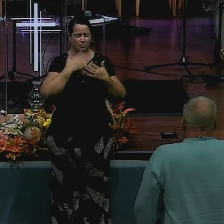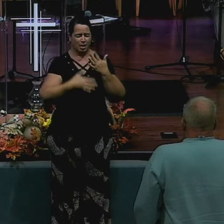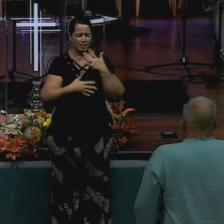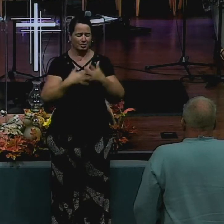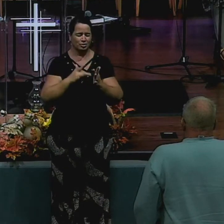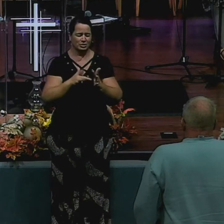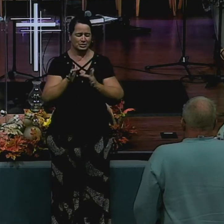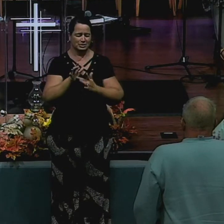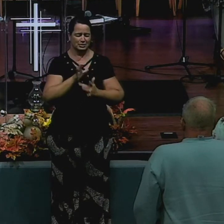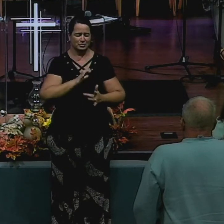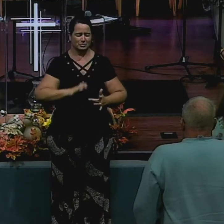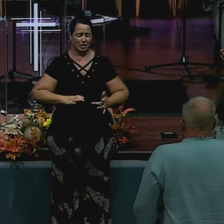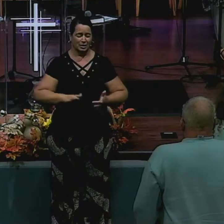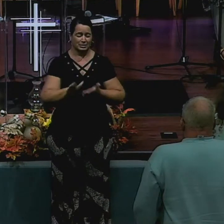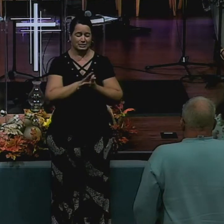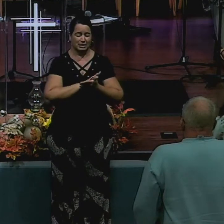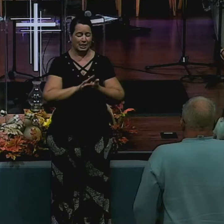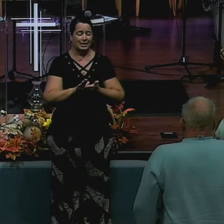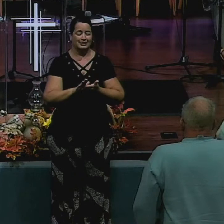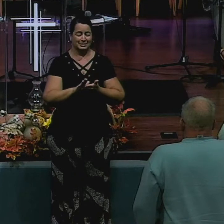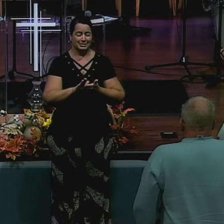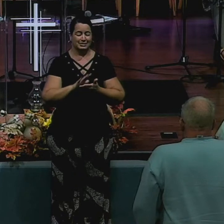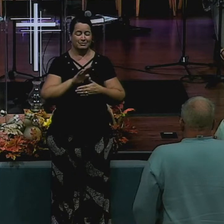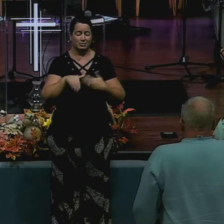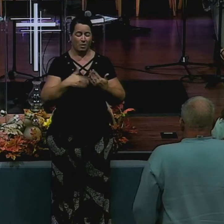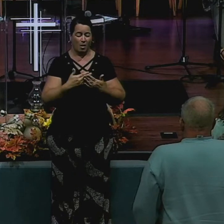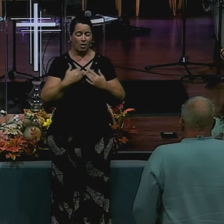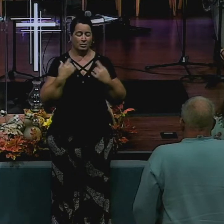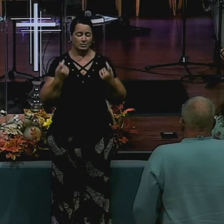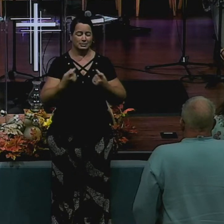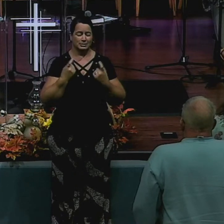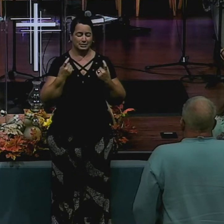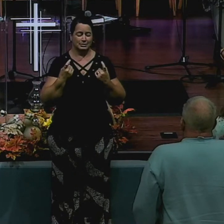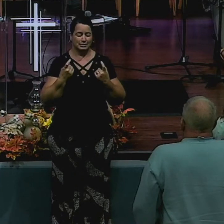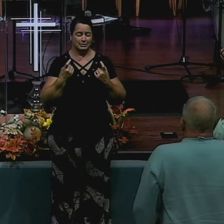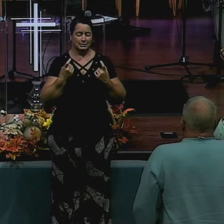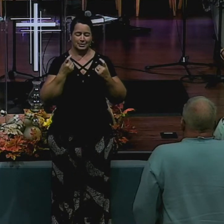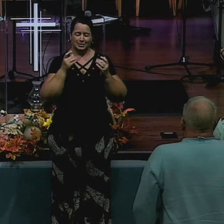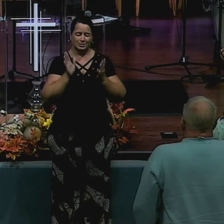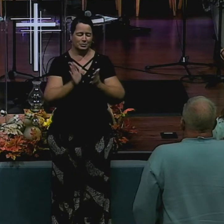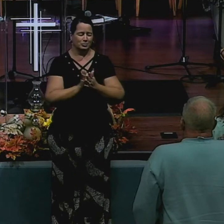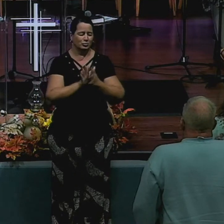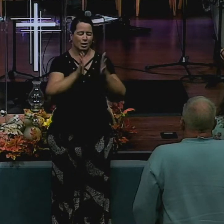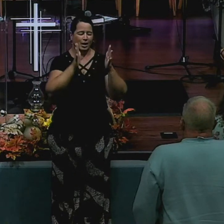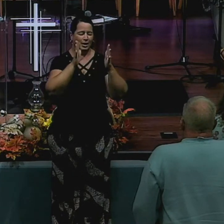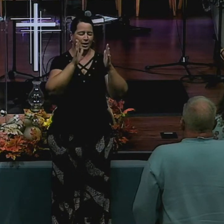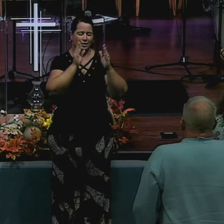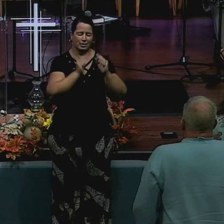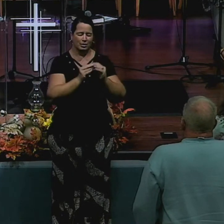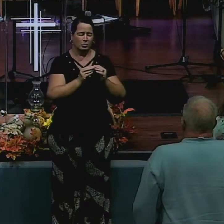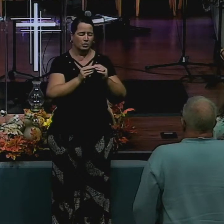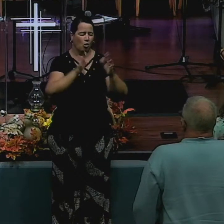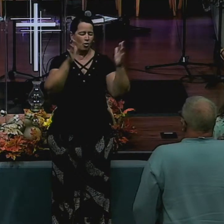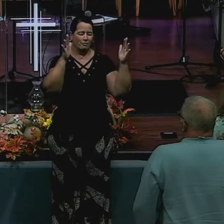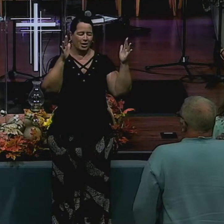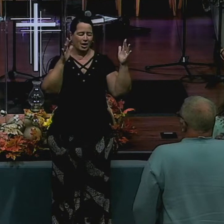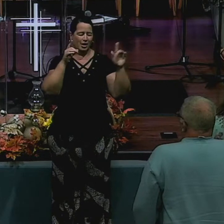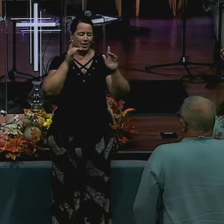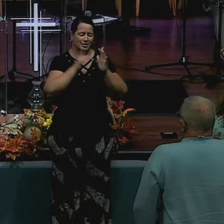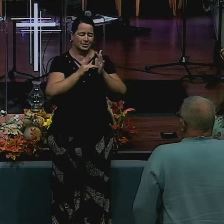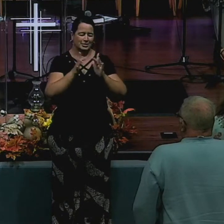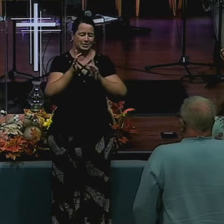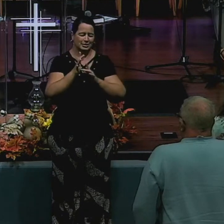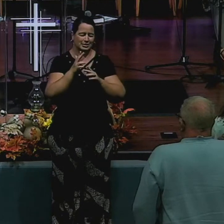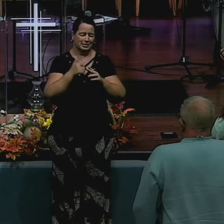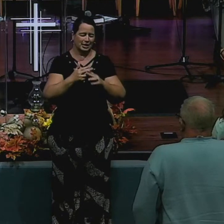Jesus Christ, yes, that cleanses us from all sin. We give you praise, we give you glory alone. For it's in